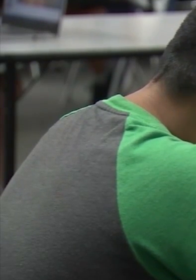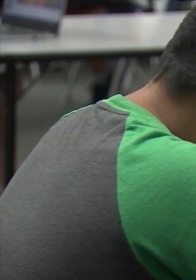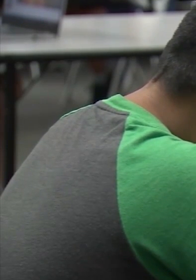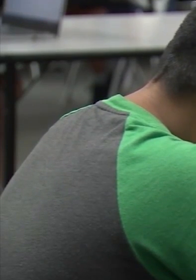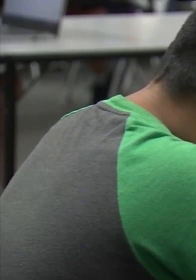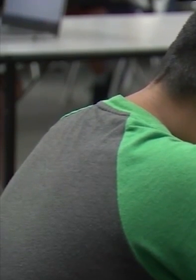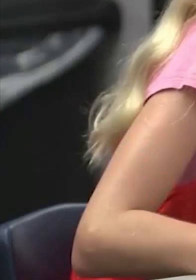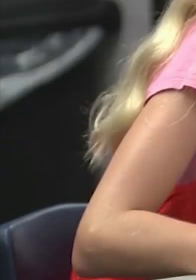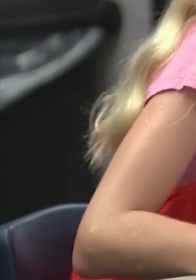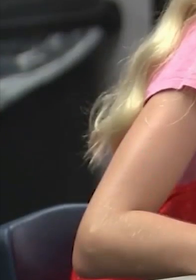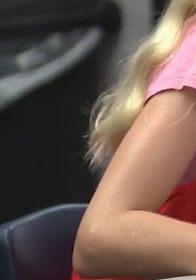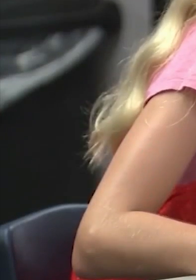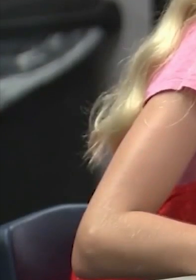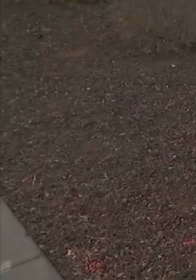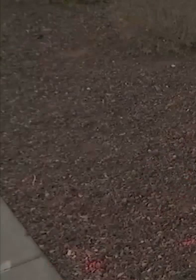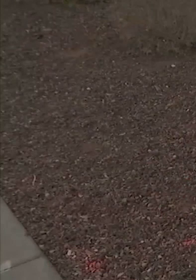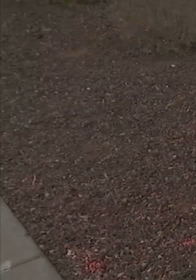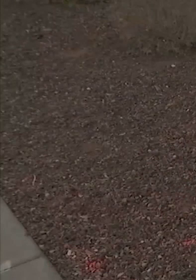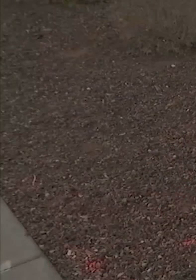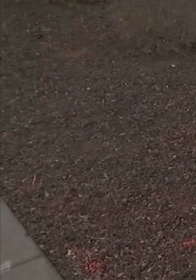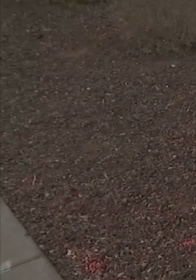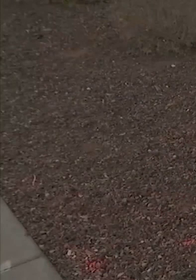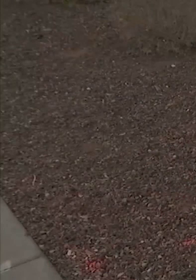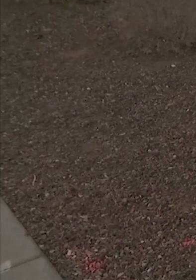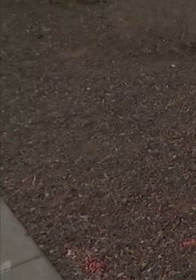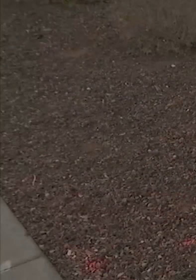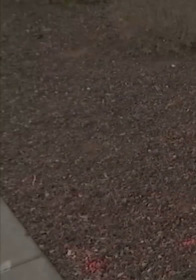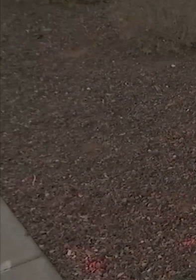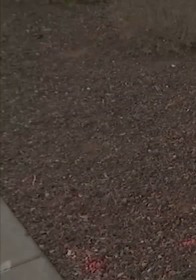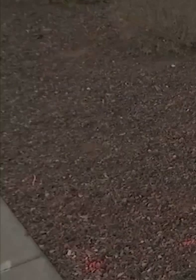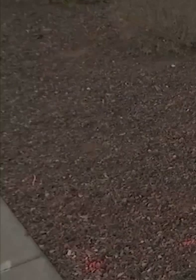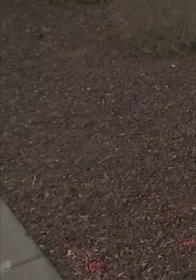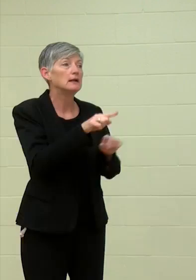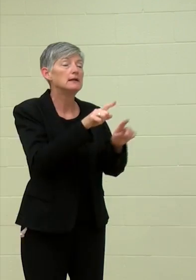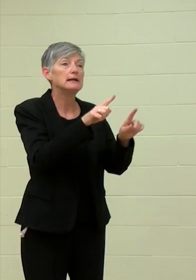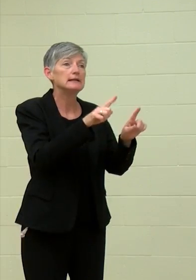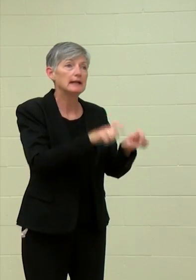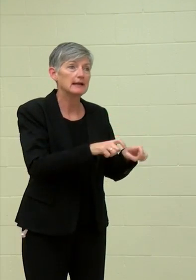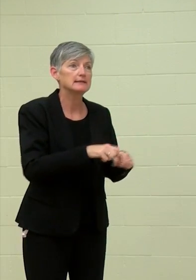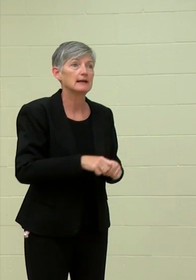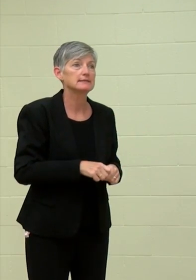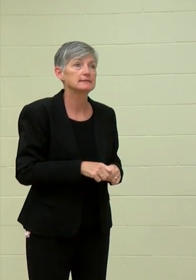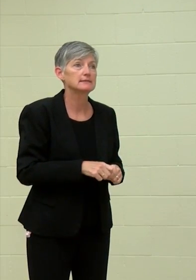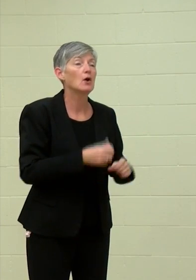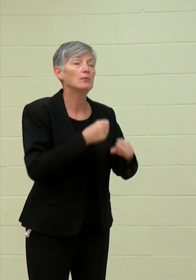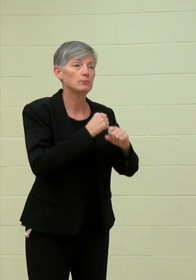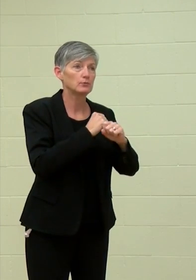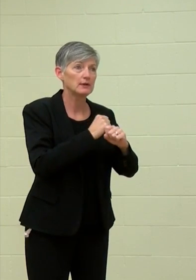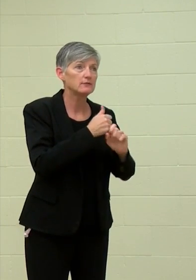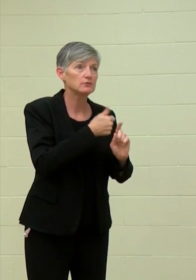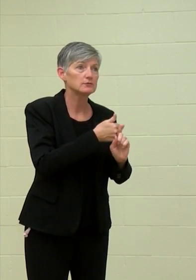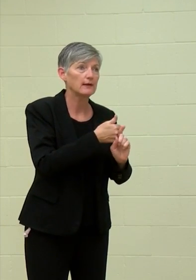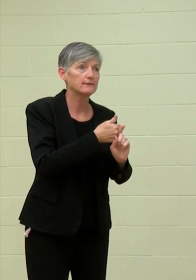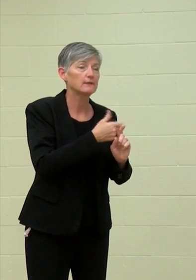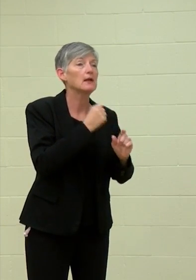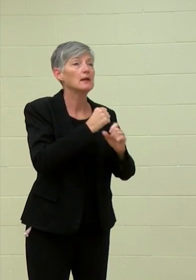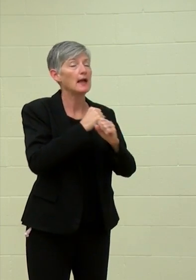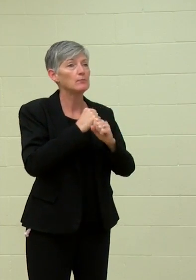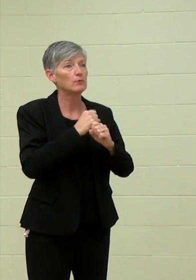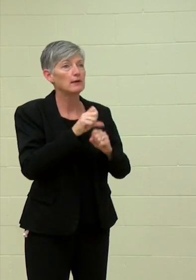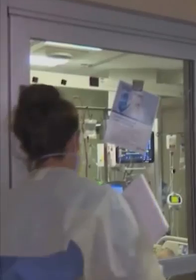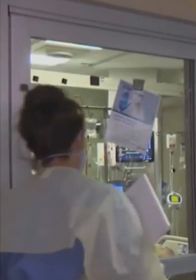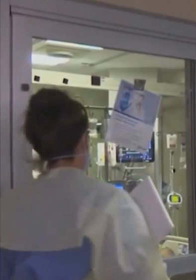children the shot against the virus and is sending that same message to the general population. So that you not only protect yourself, but you protect those